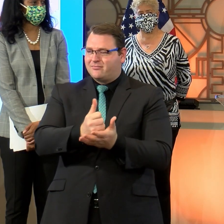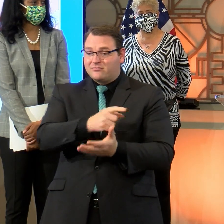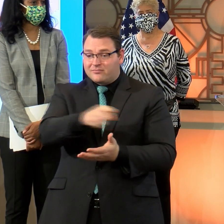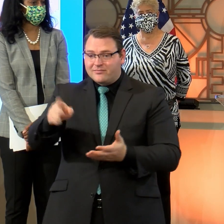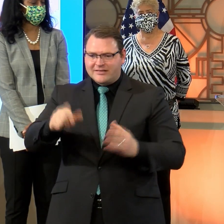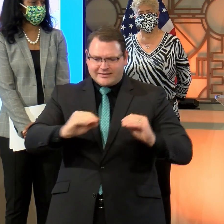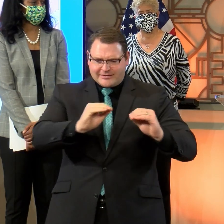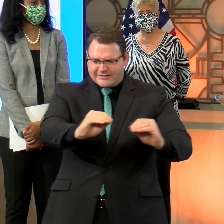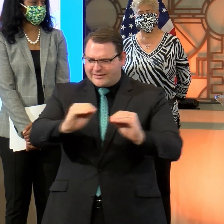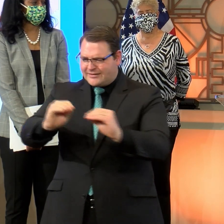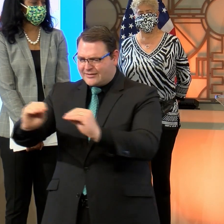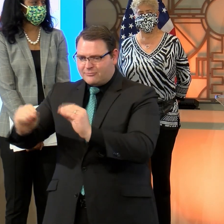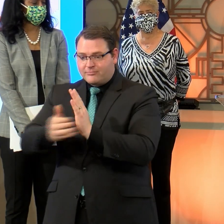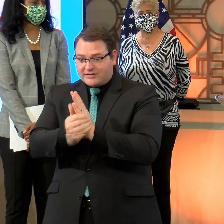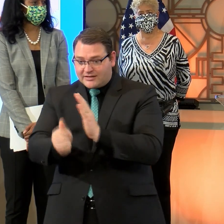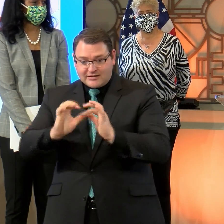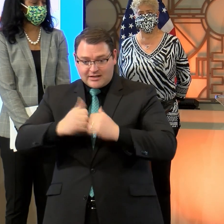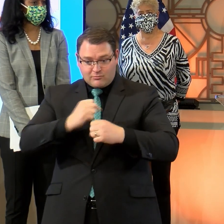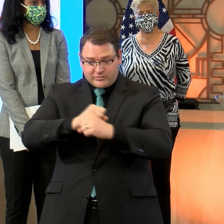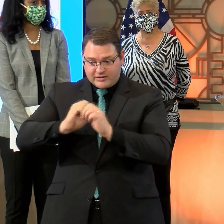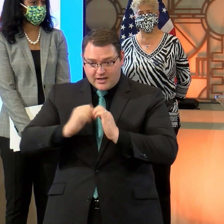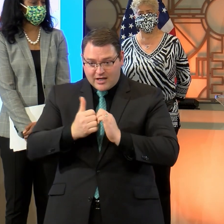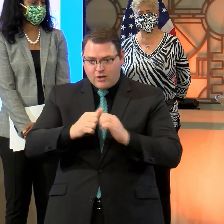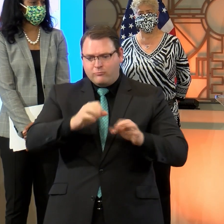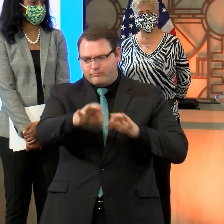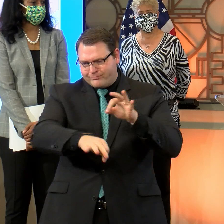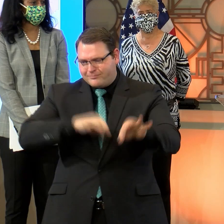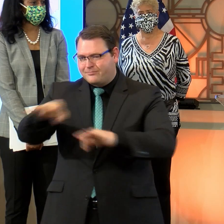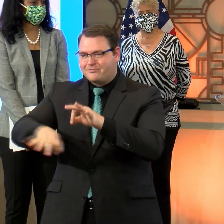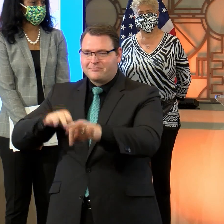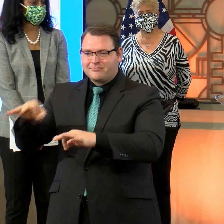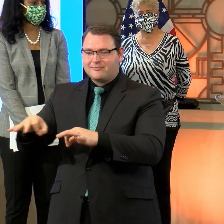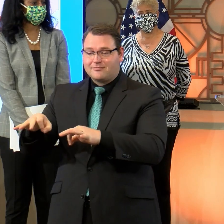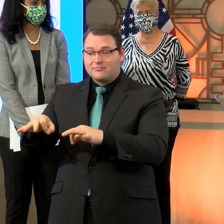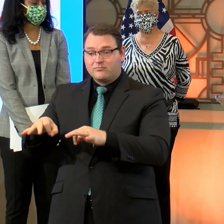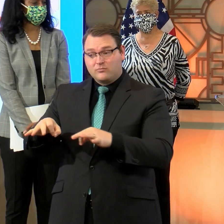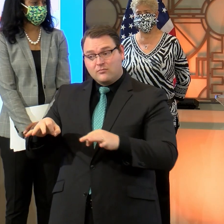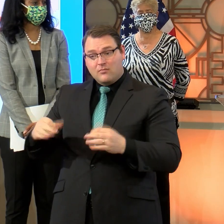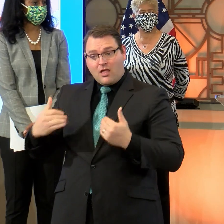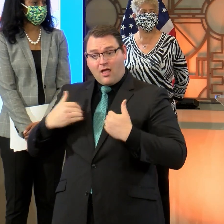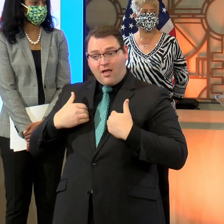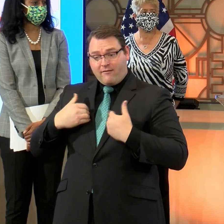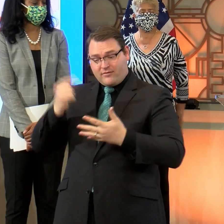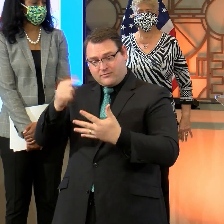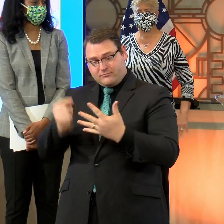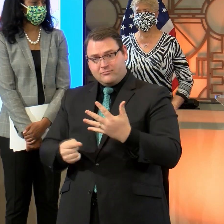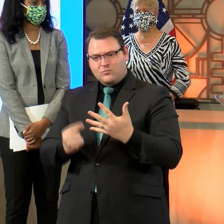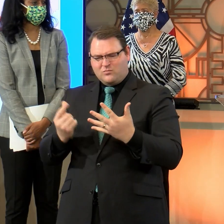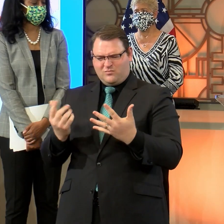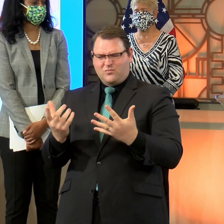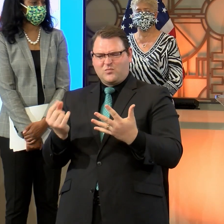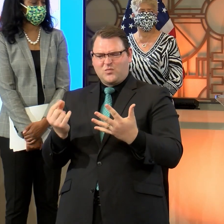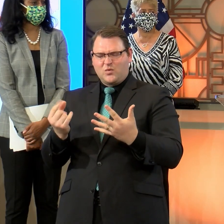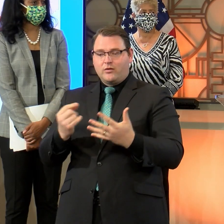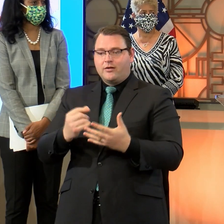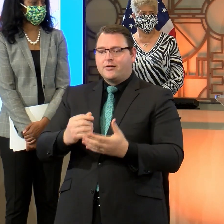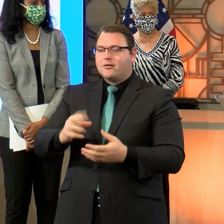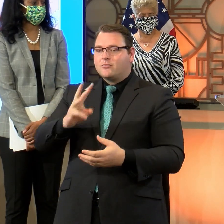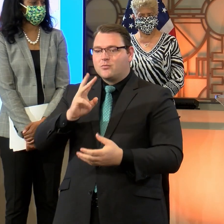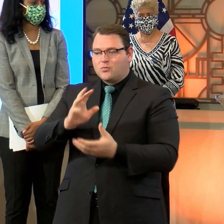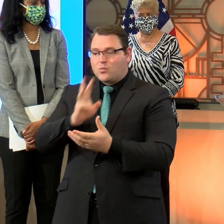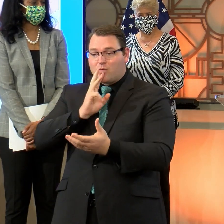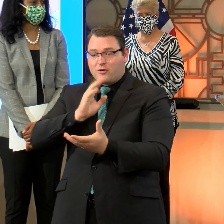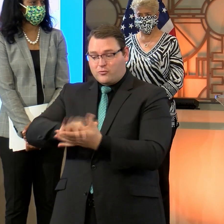strategies do exist to prevent the spread of COVID-19. It includes hand washing with soap and